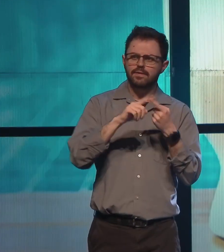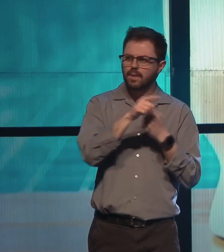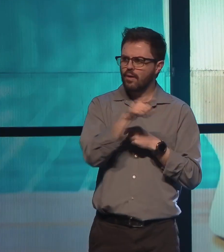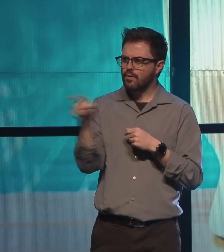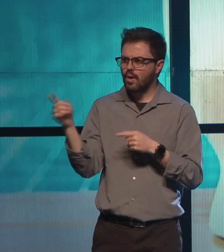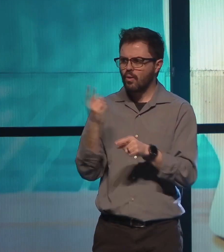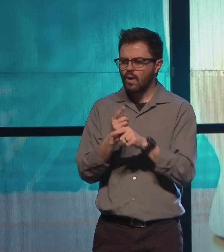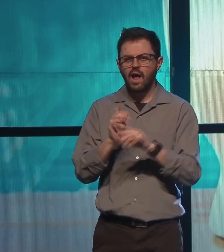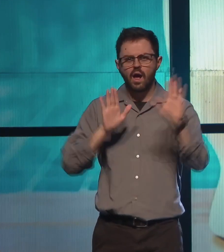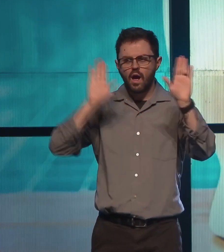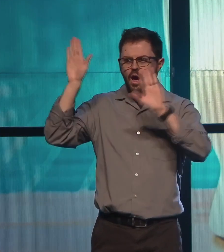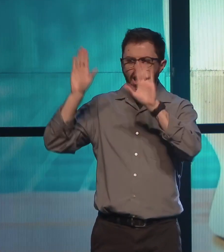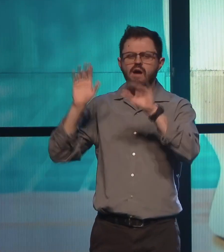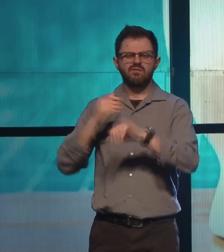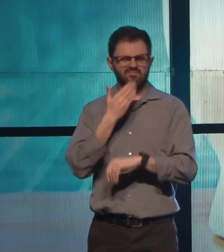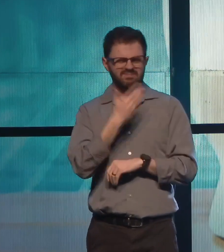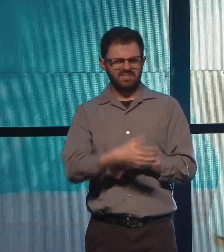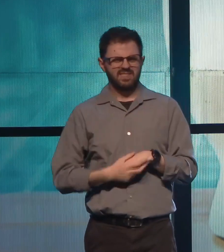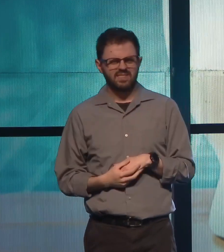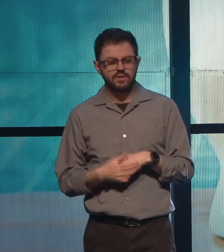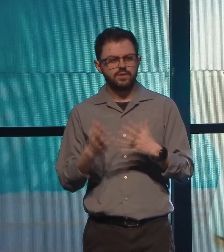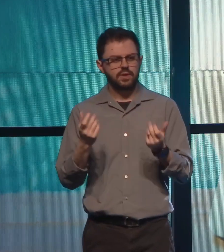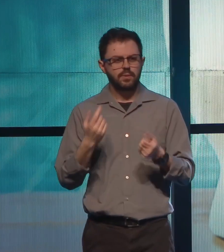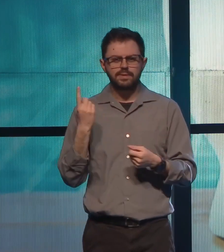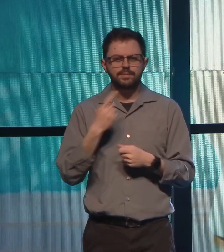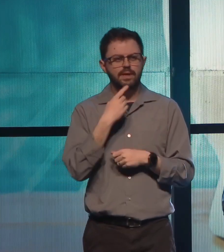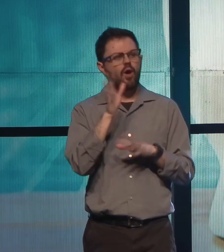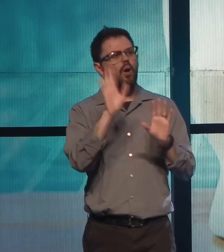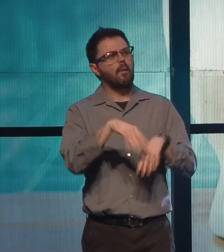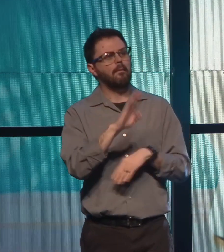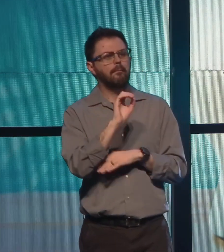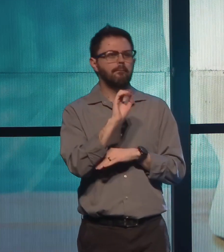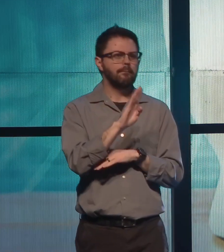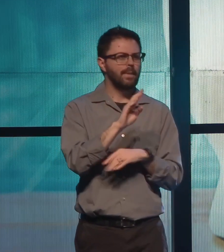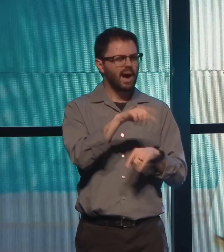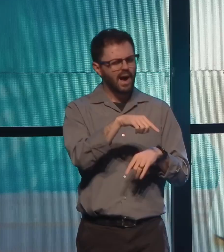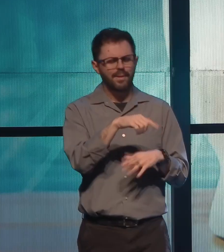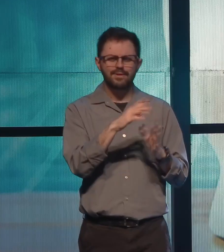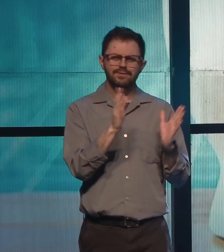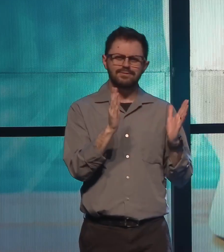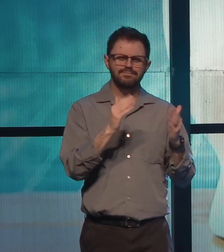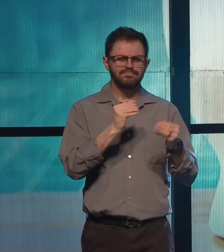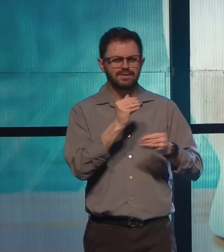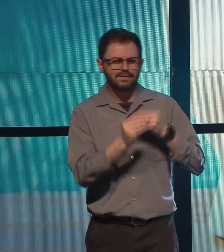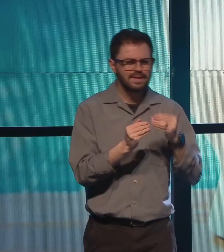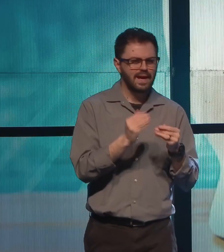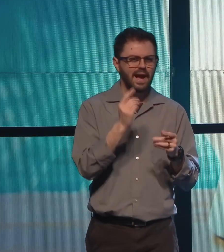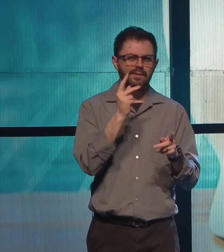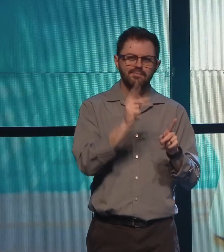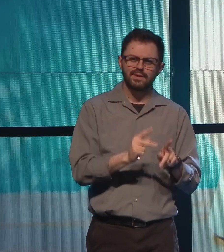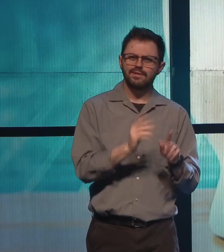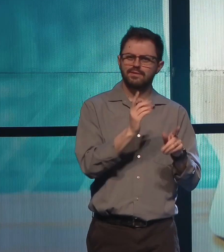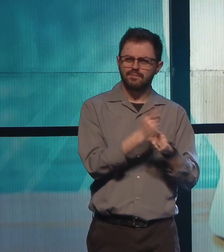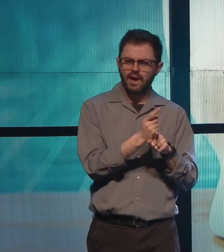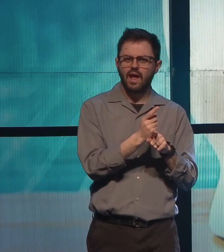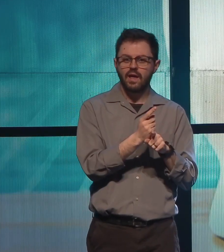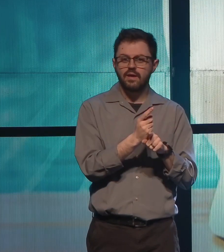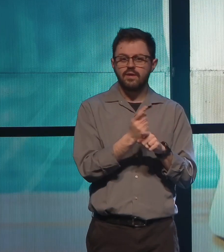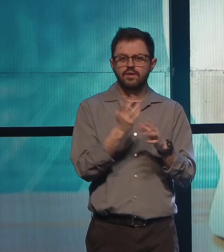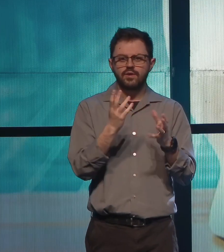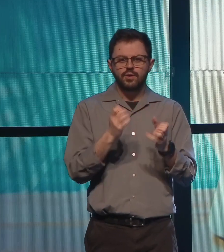Good. That you want them to say, Bob was just a kind person. Love it. You want them to